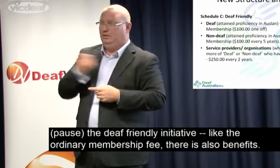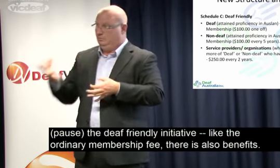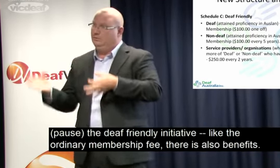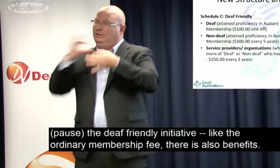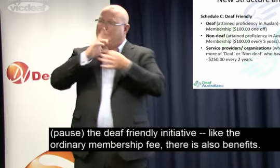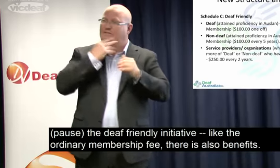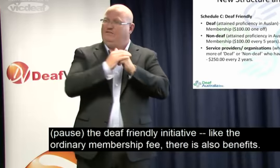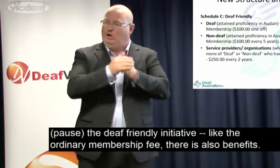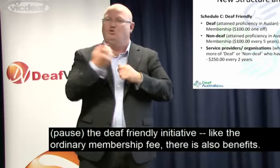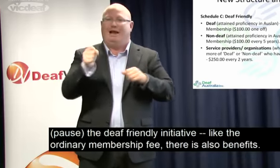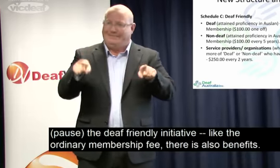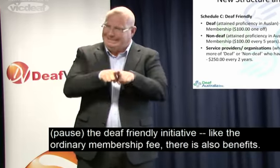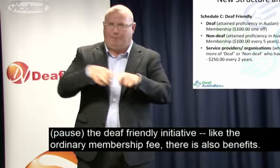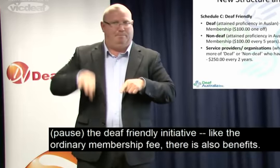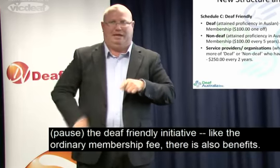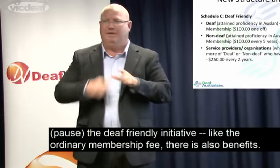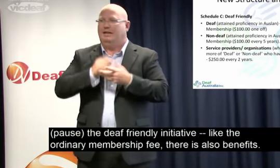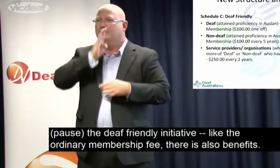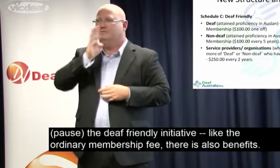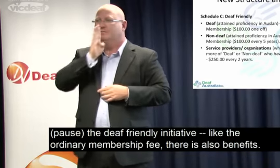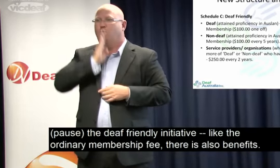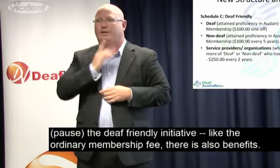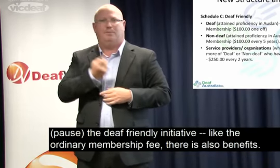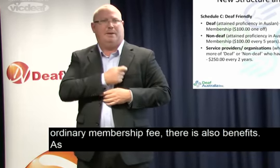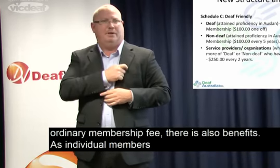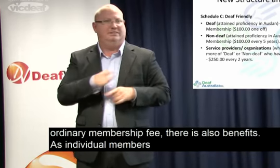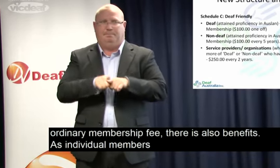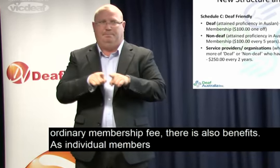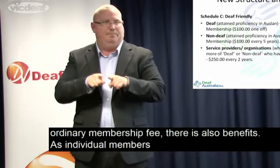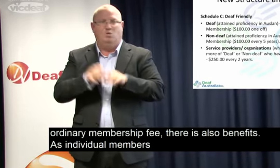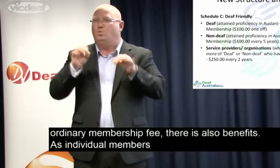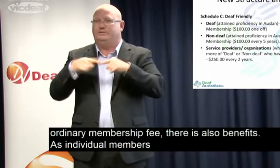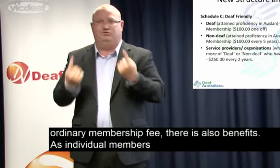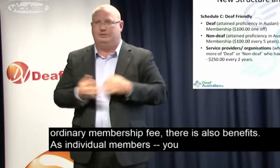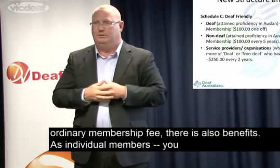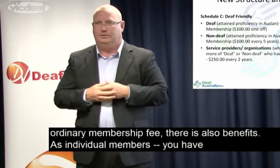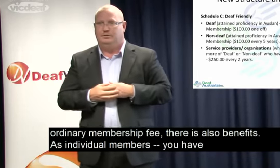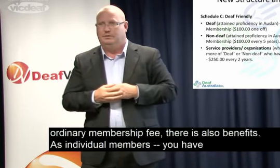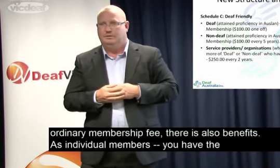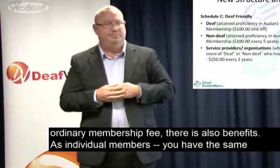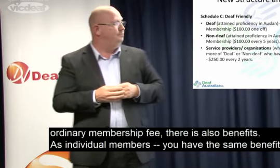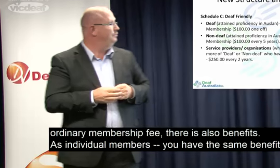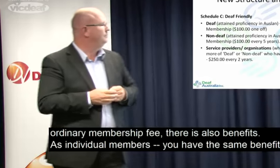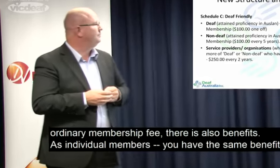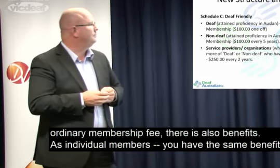As individual members, you have the same benefits as an ordinary member. There's no difference.